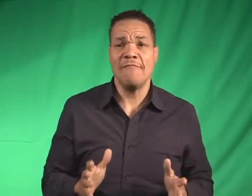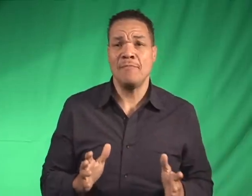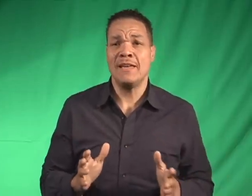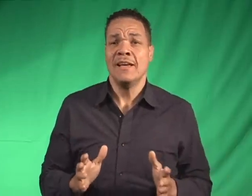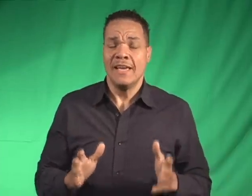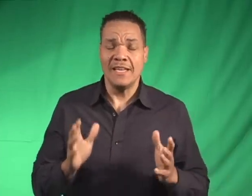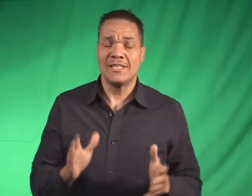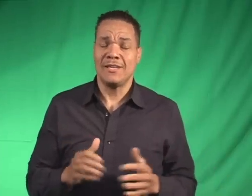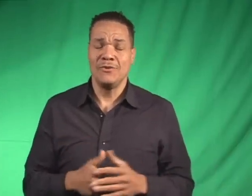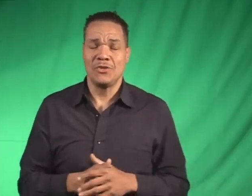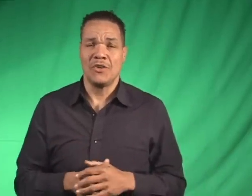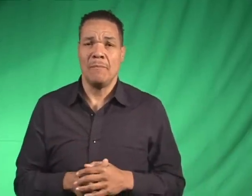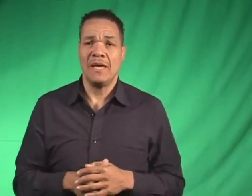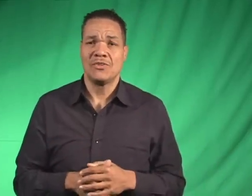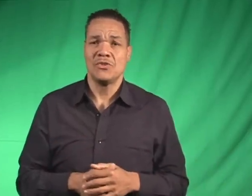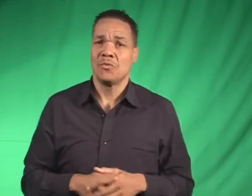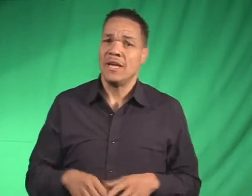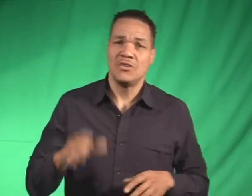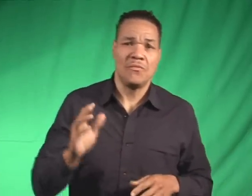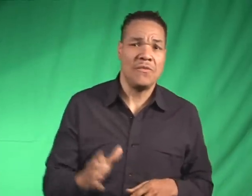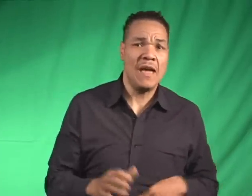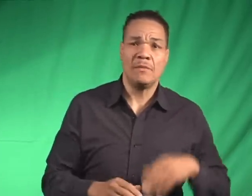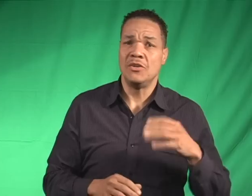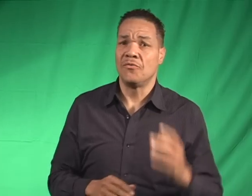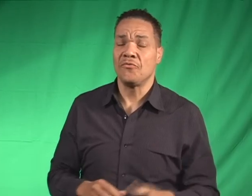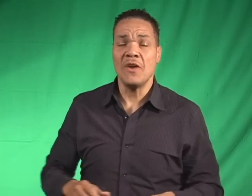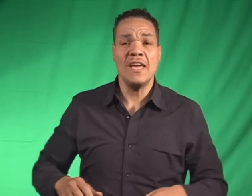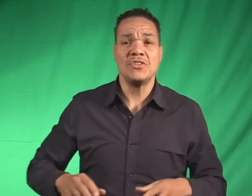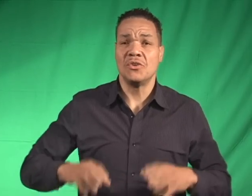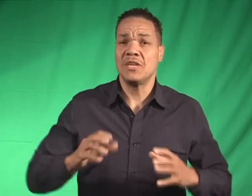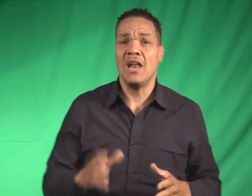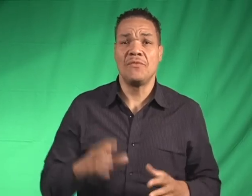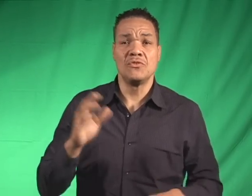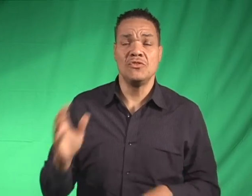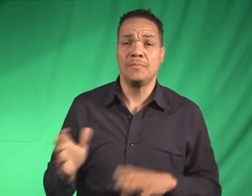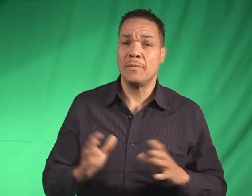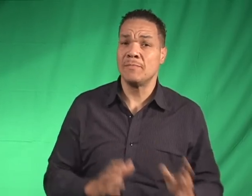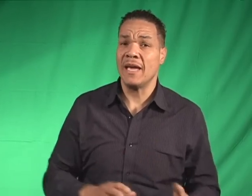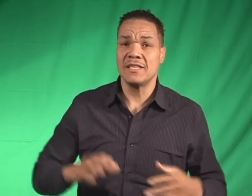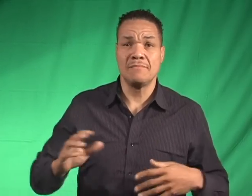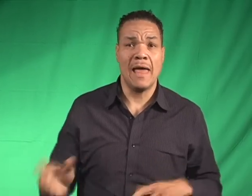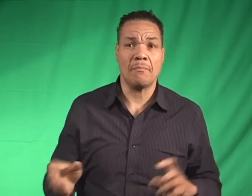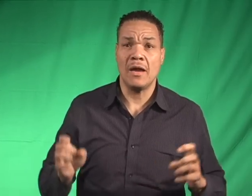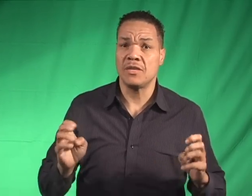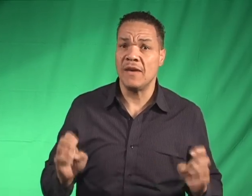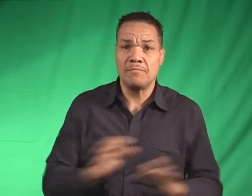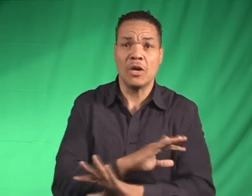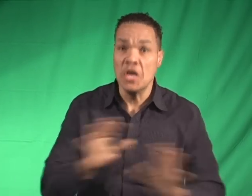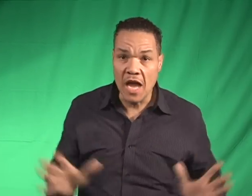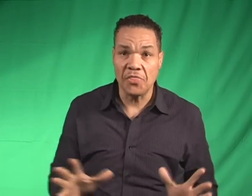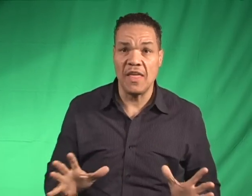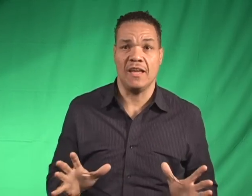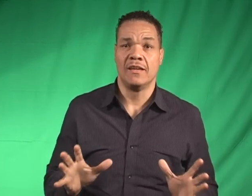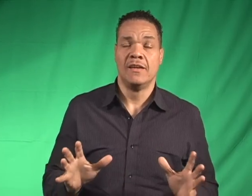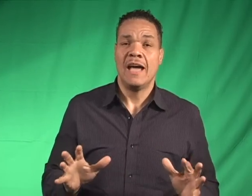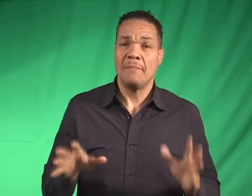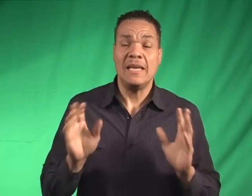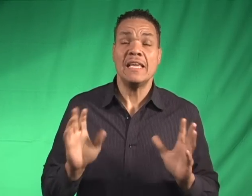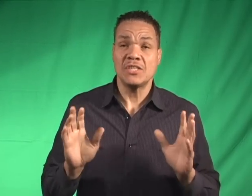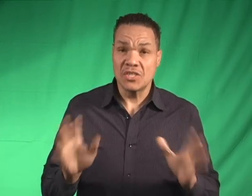been in seclusion on the Big Azusa Ranch. No family, no friends, no telephones, newspapers, magazines, Blackberries, Facebook, nothing. I mean, it